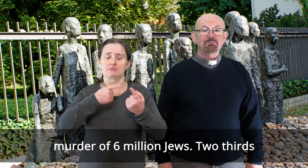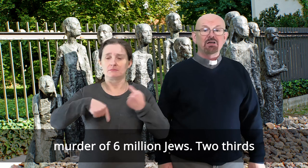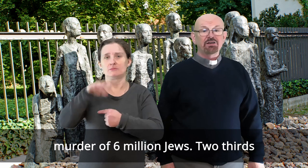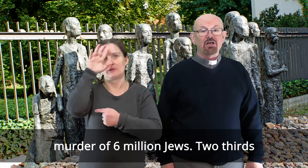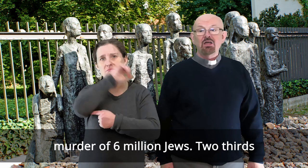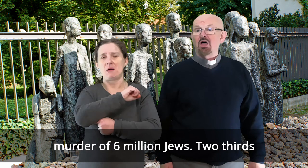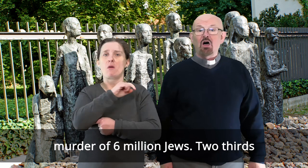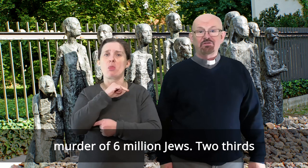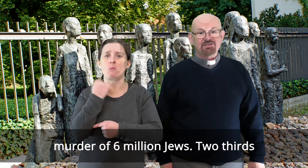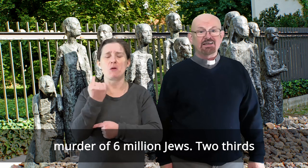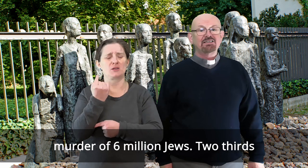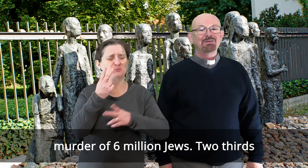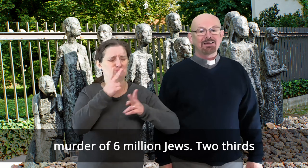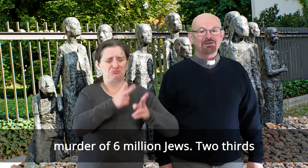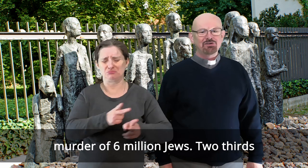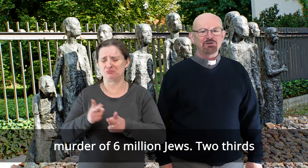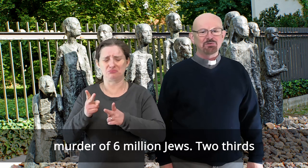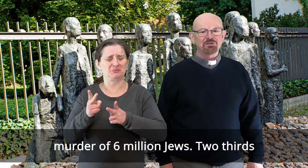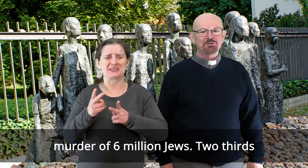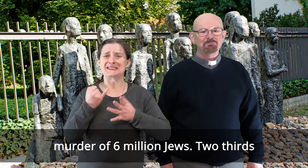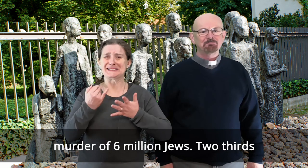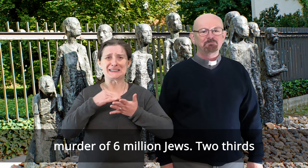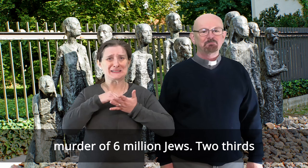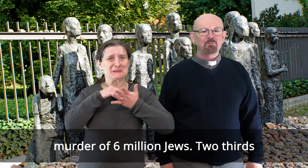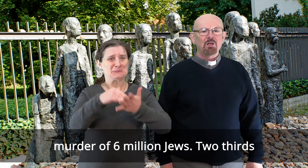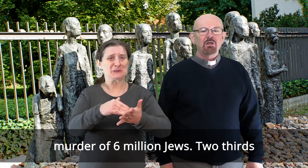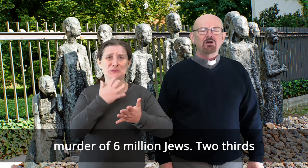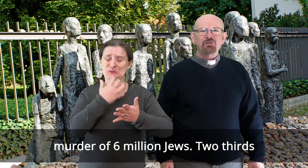systematic murder of 6 million Jews.